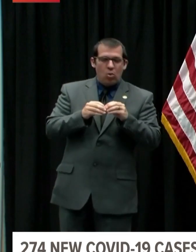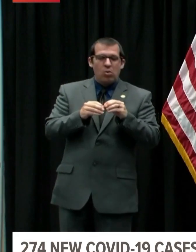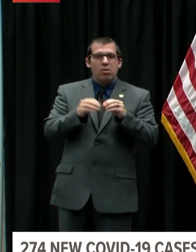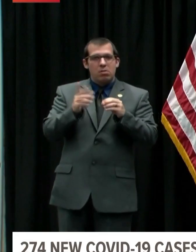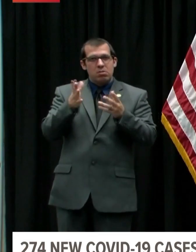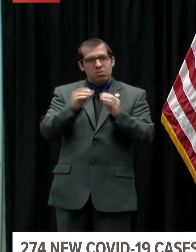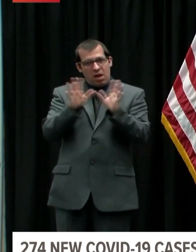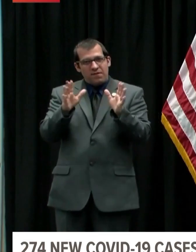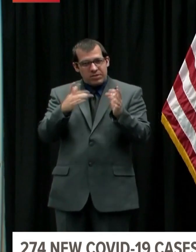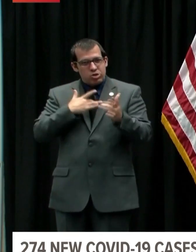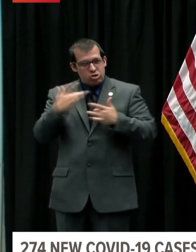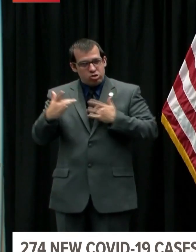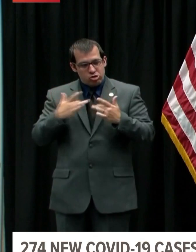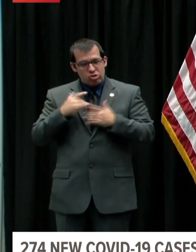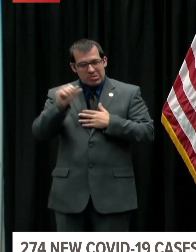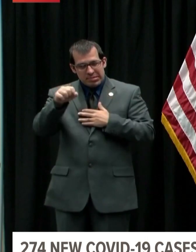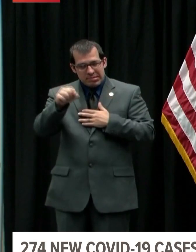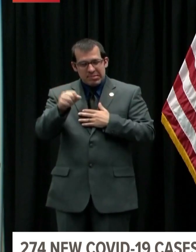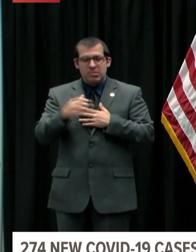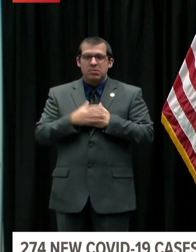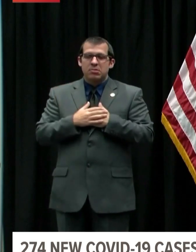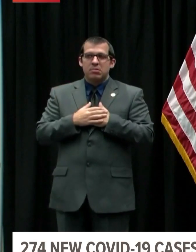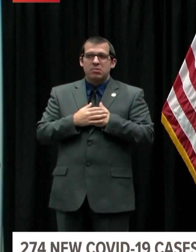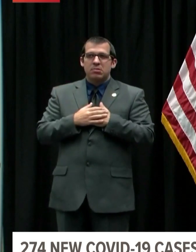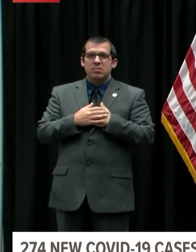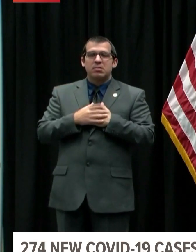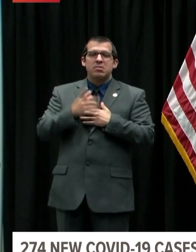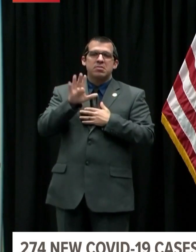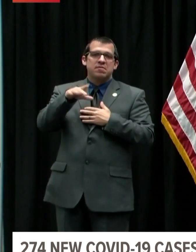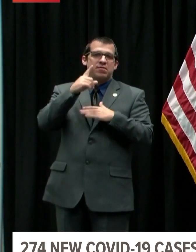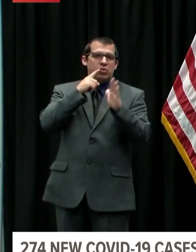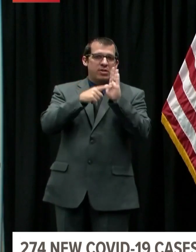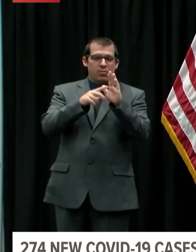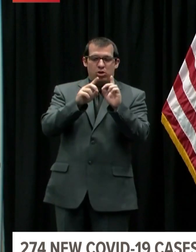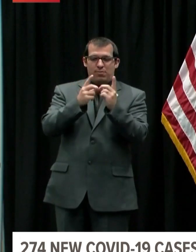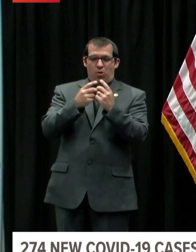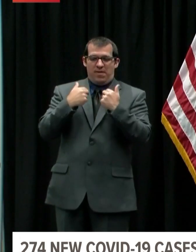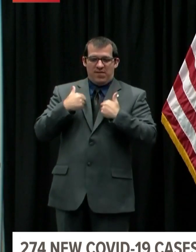of concern. But for example, the Department of Health